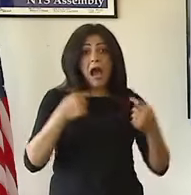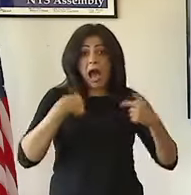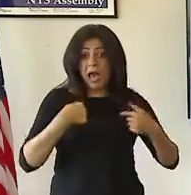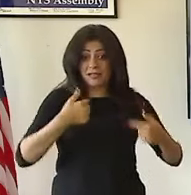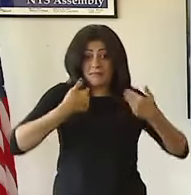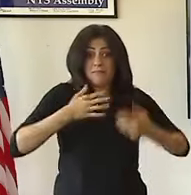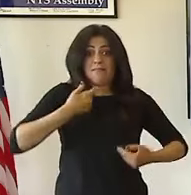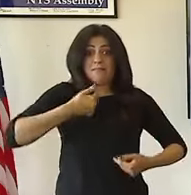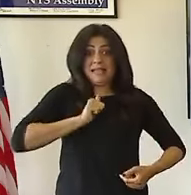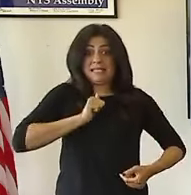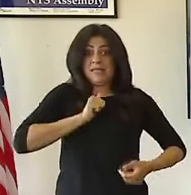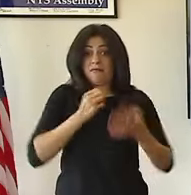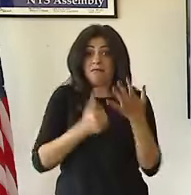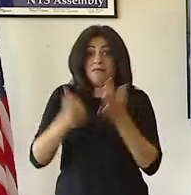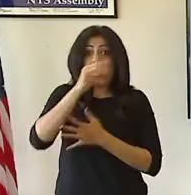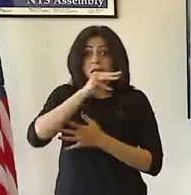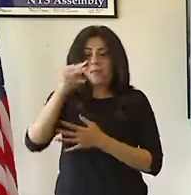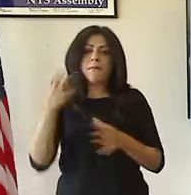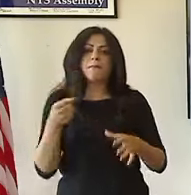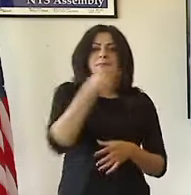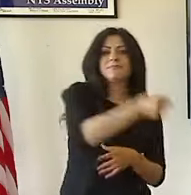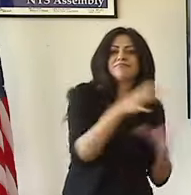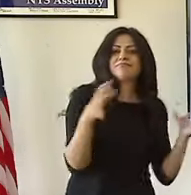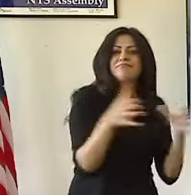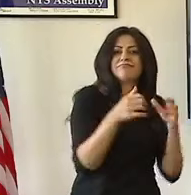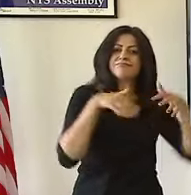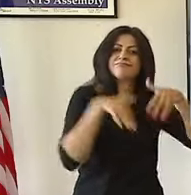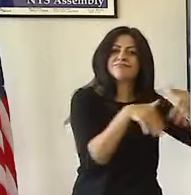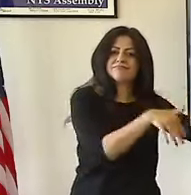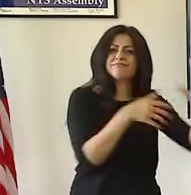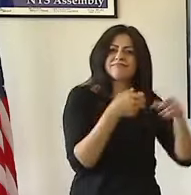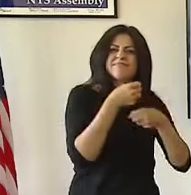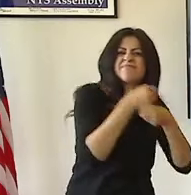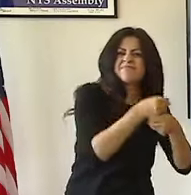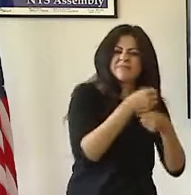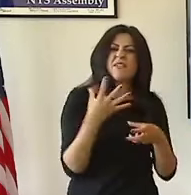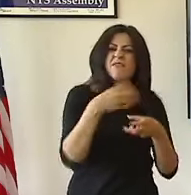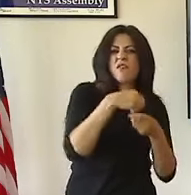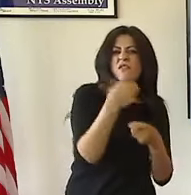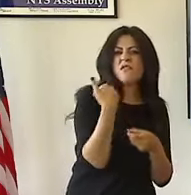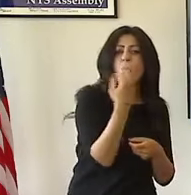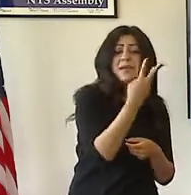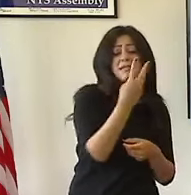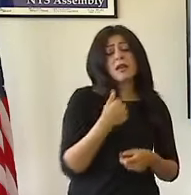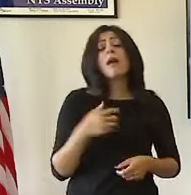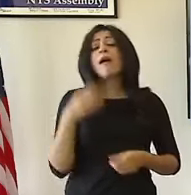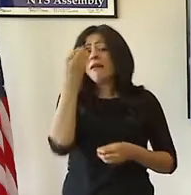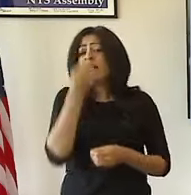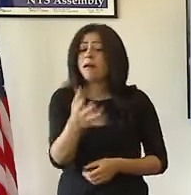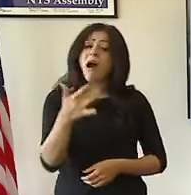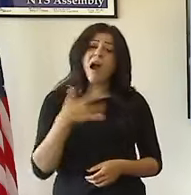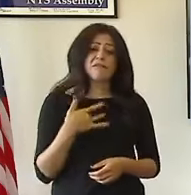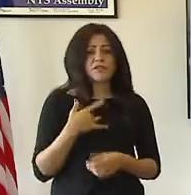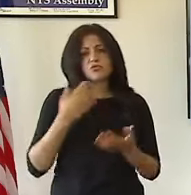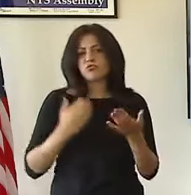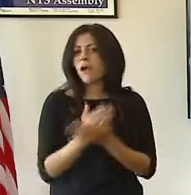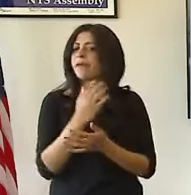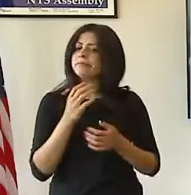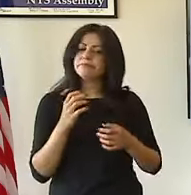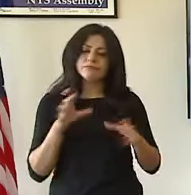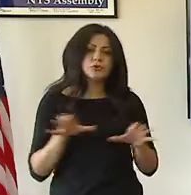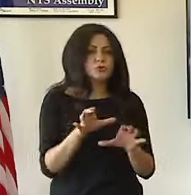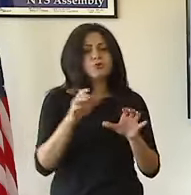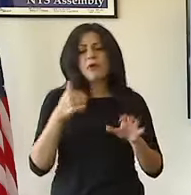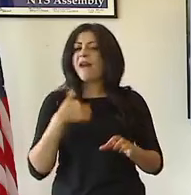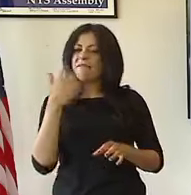that exercise, that protest on Wednesday. I will tell you that I believe it was the right thing to do, to show